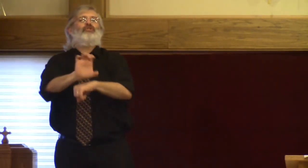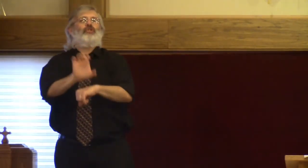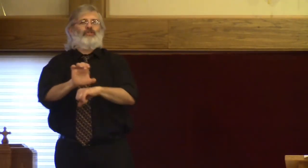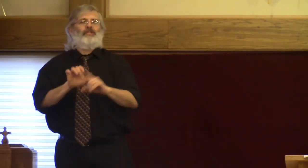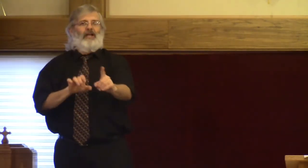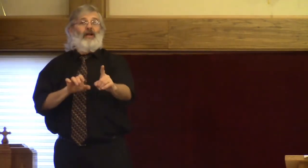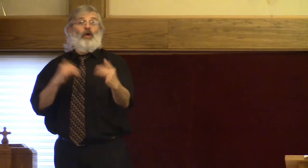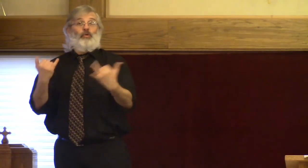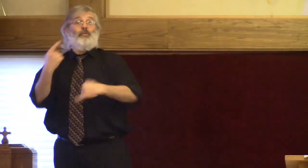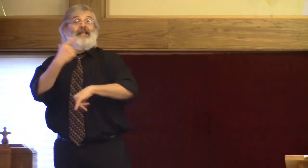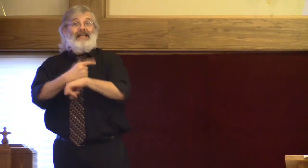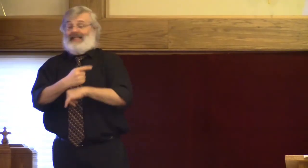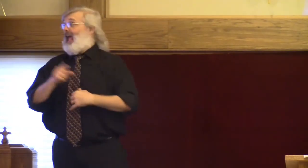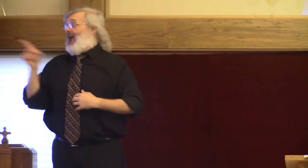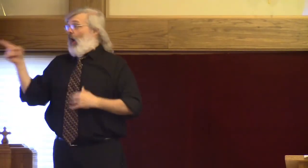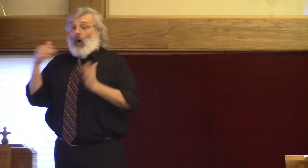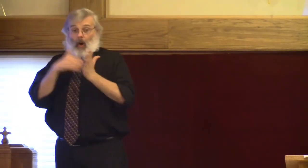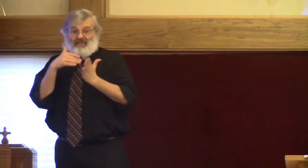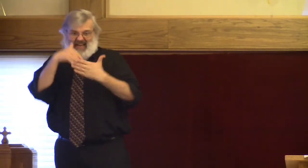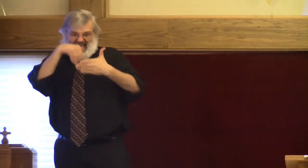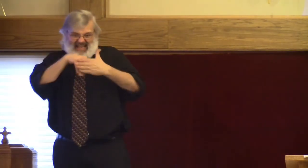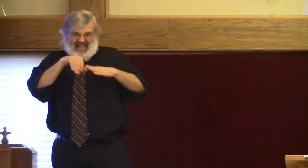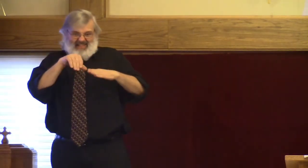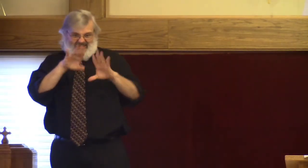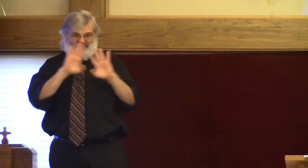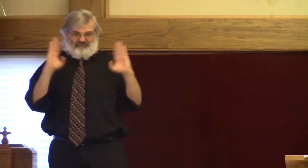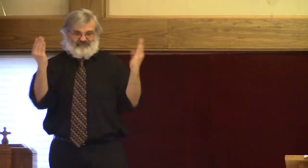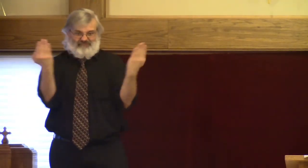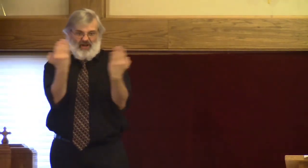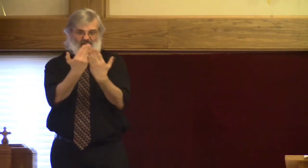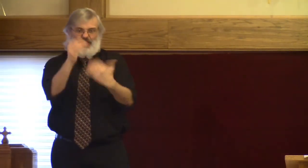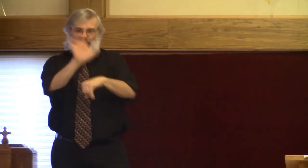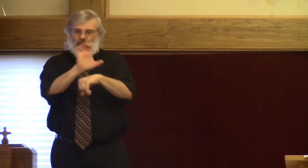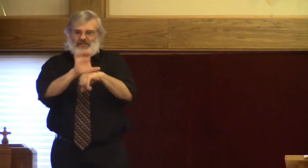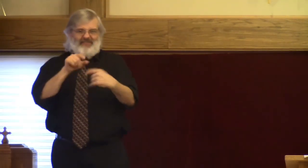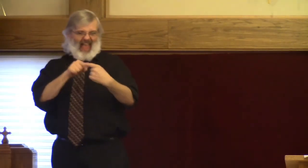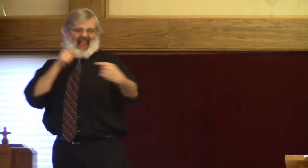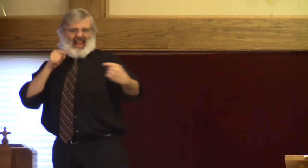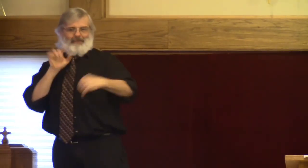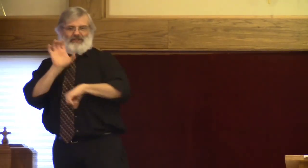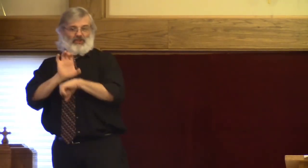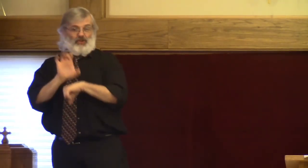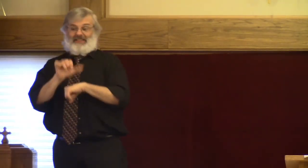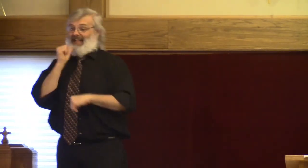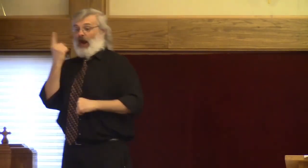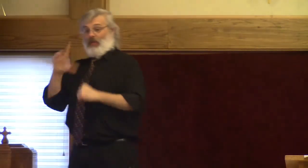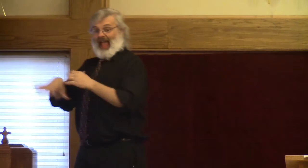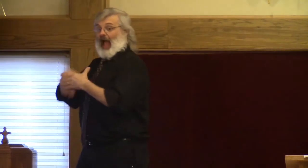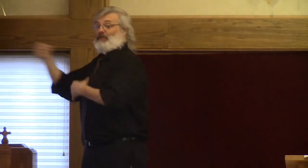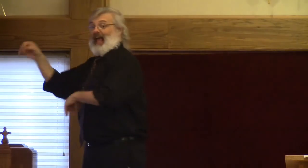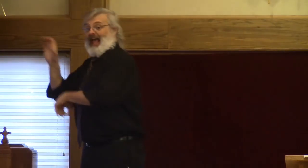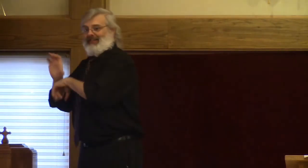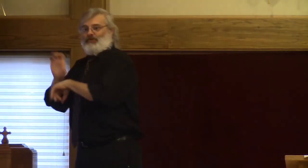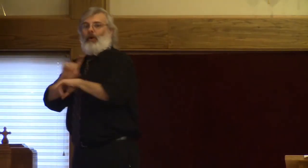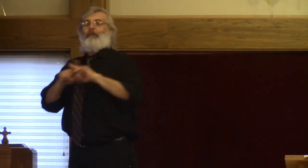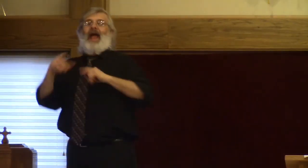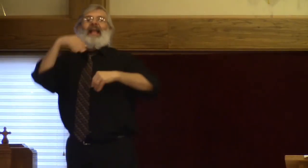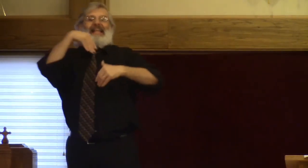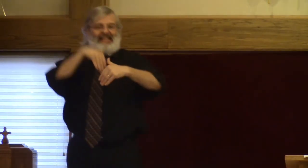are often within the walls of the church. The enemies of the church are those individuals who are operating outside